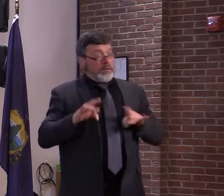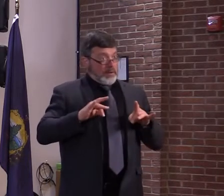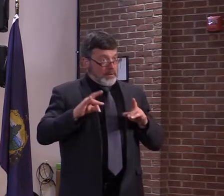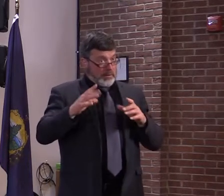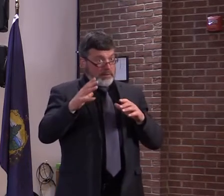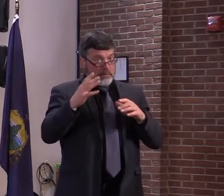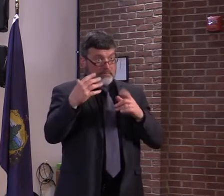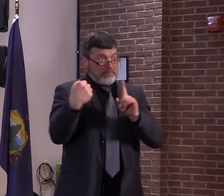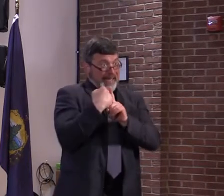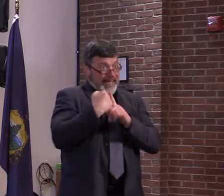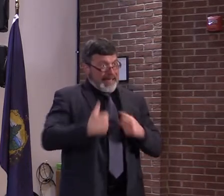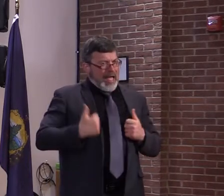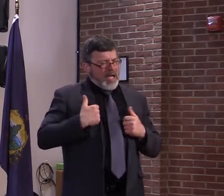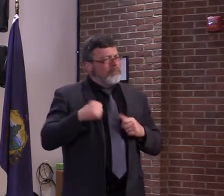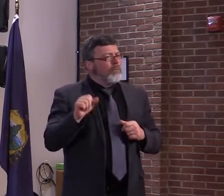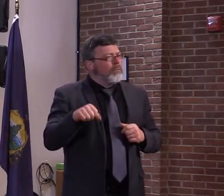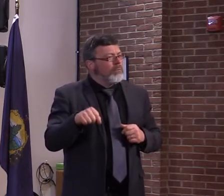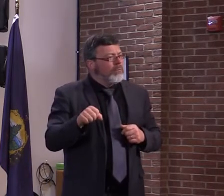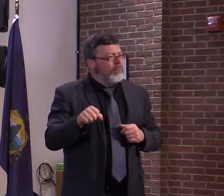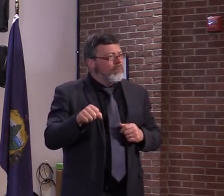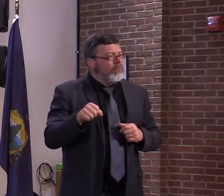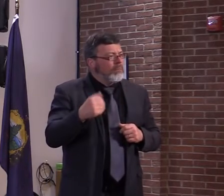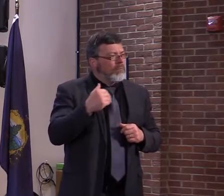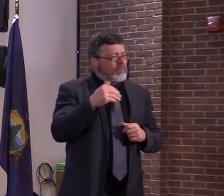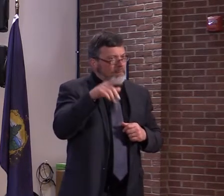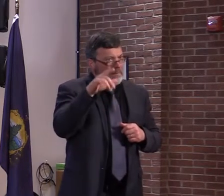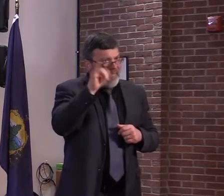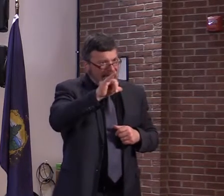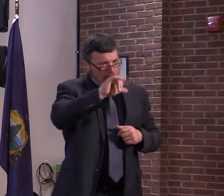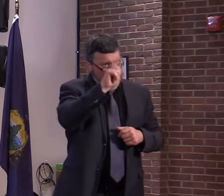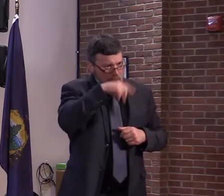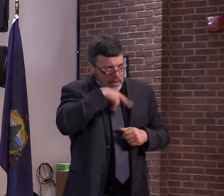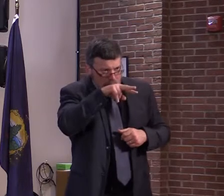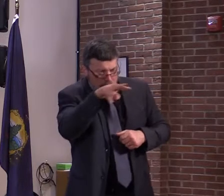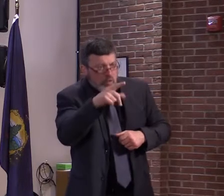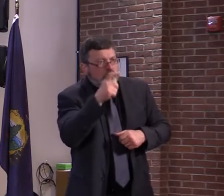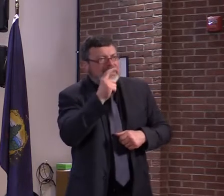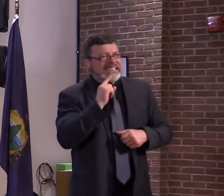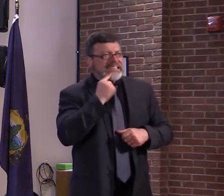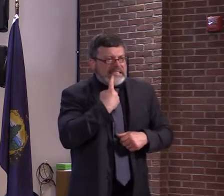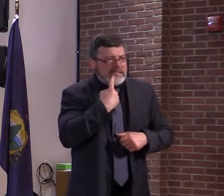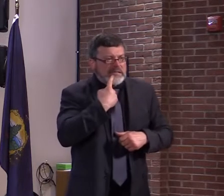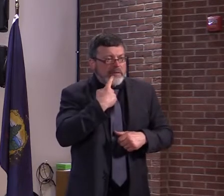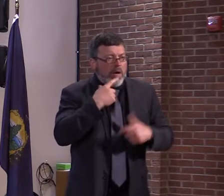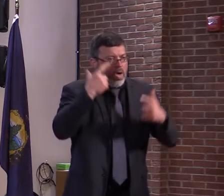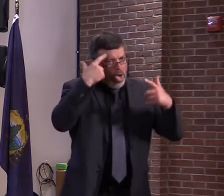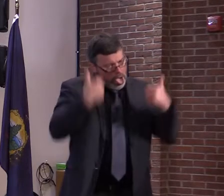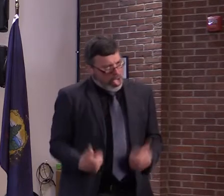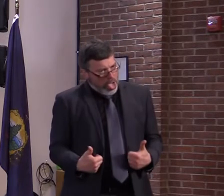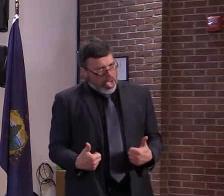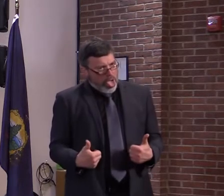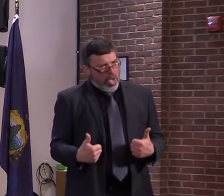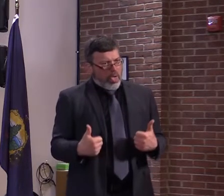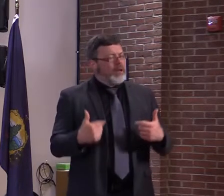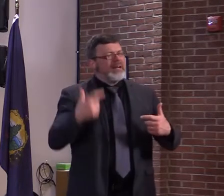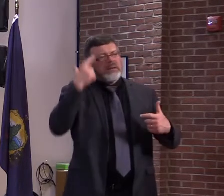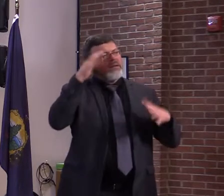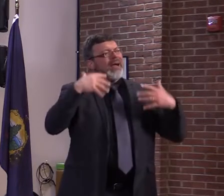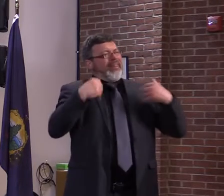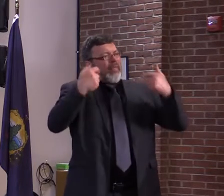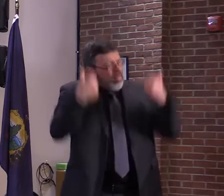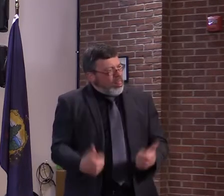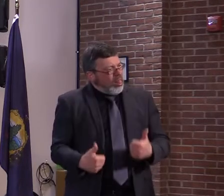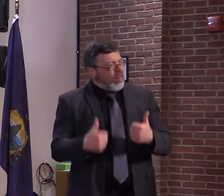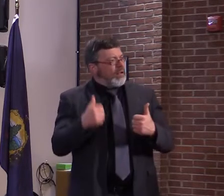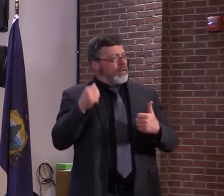as possible on the serious outcomes, which is also what the CDC community levels do. So we certainly don't want to see those take